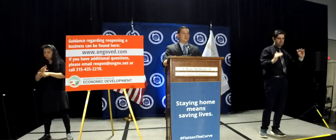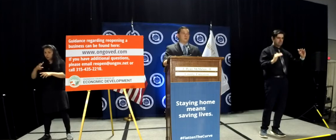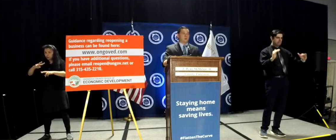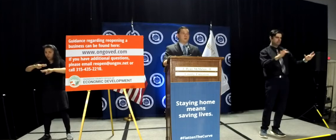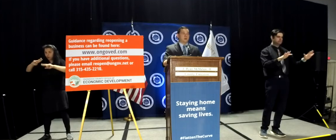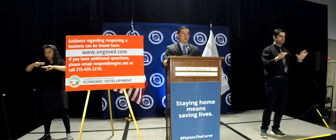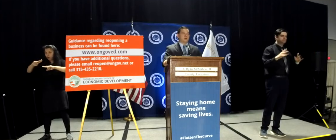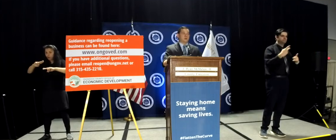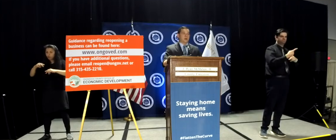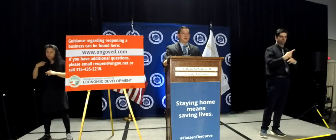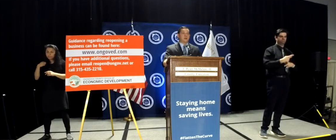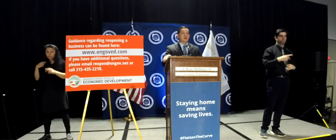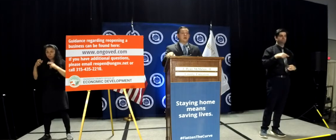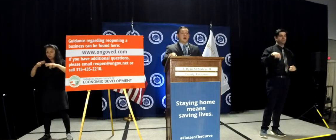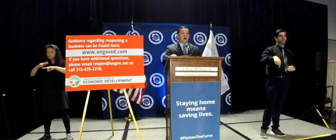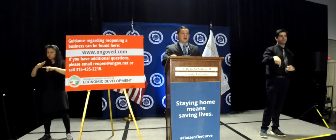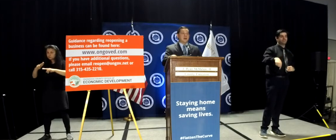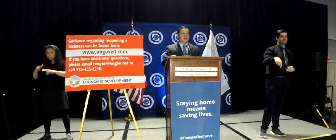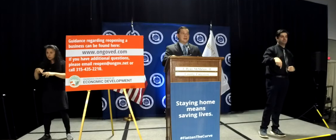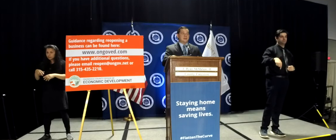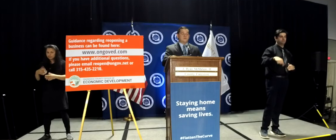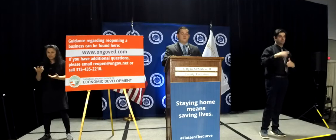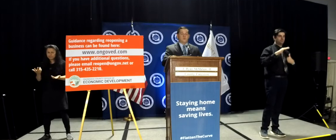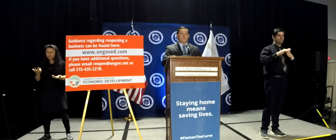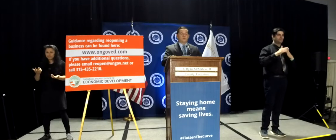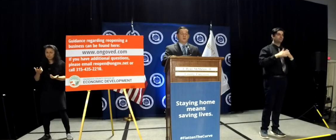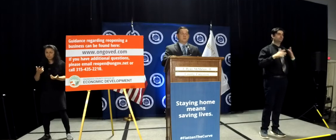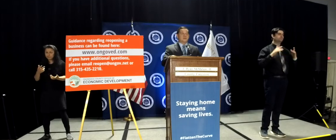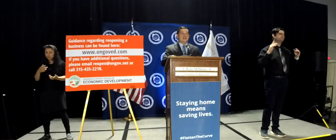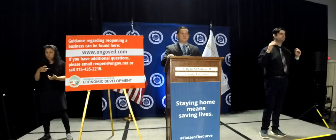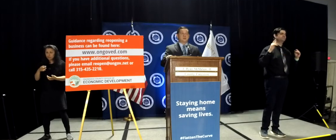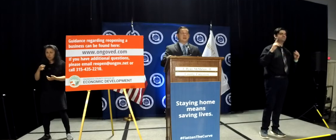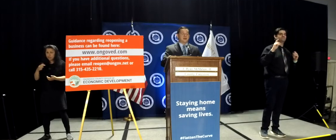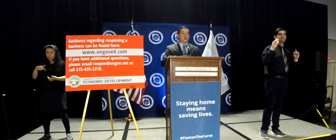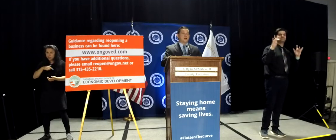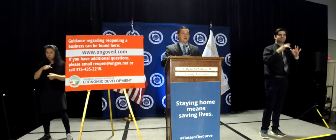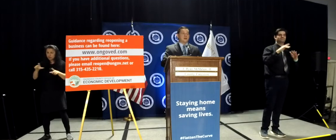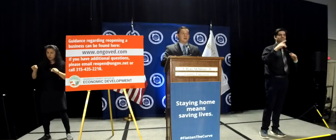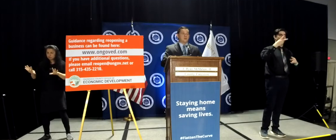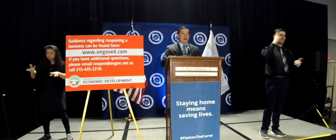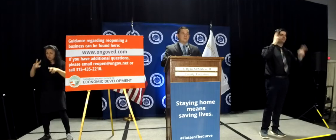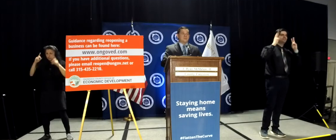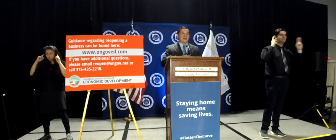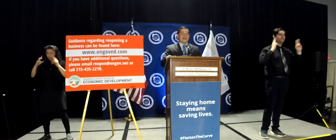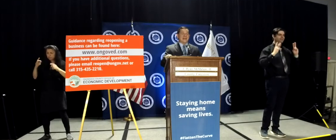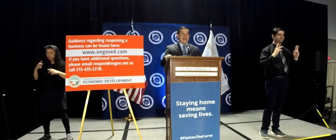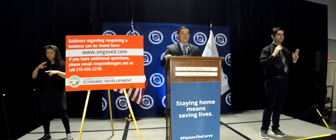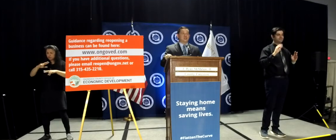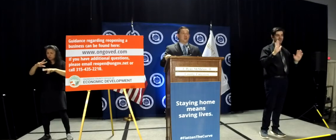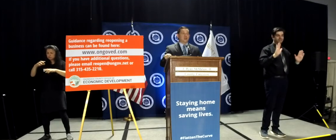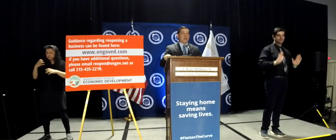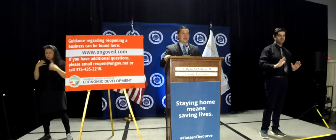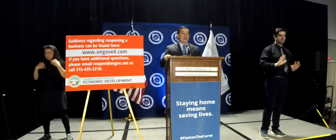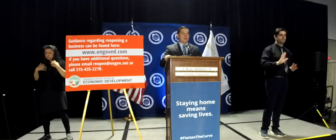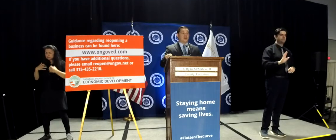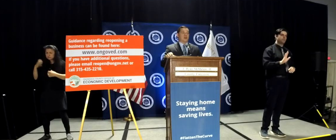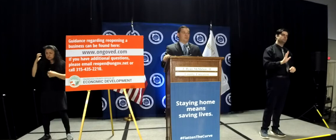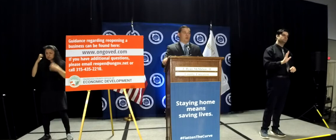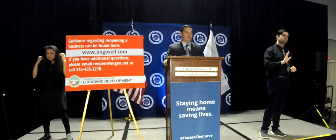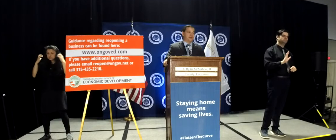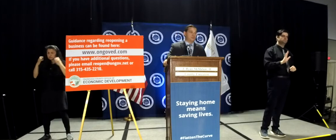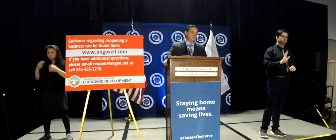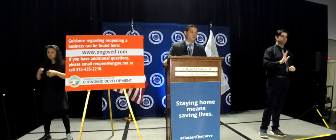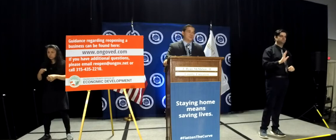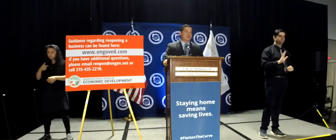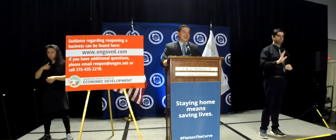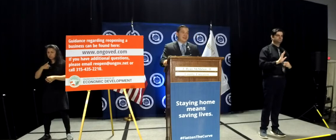I know everybody will. You're all going to look great. For people not to be able to get a haircut, Ryan McMahon had an 8:30 a.m. haircut